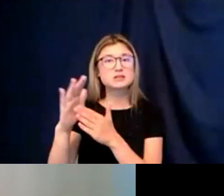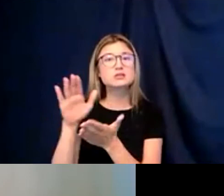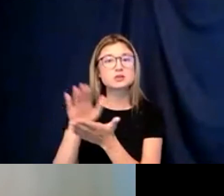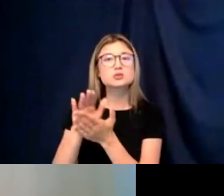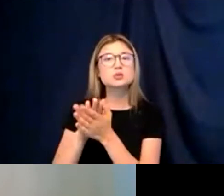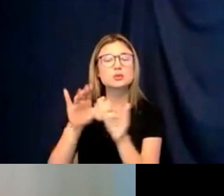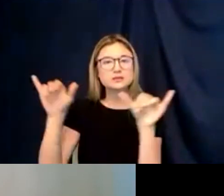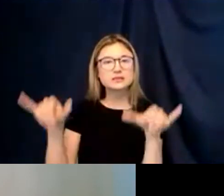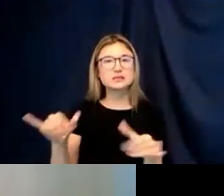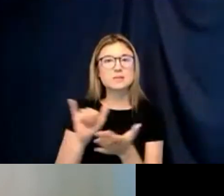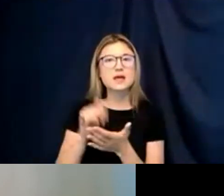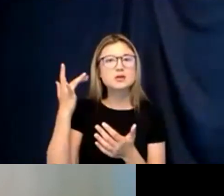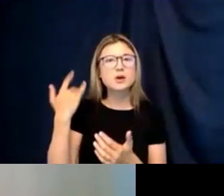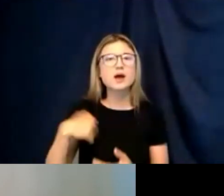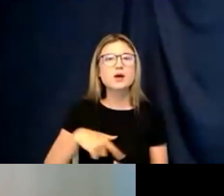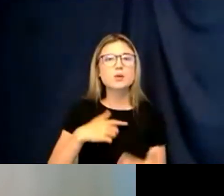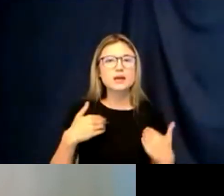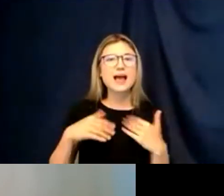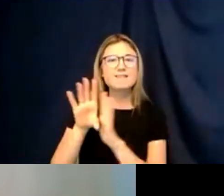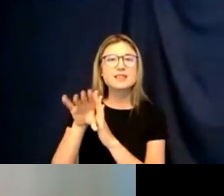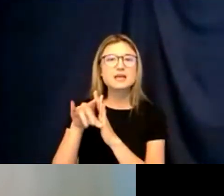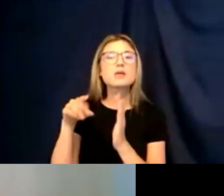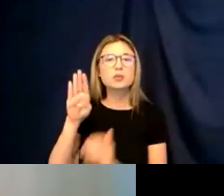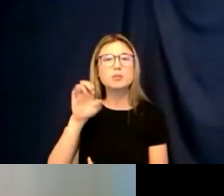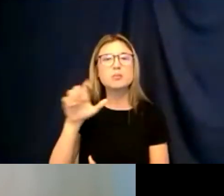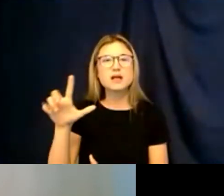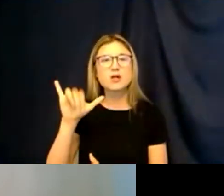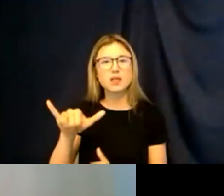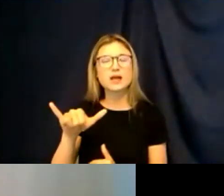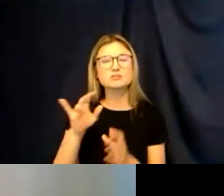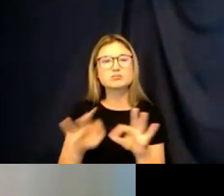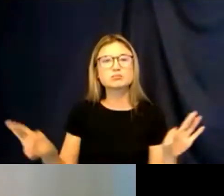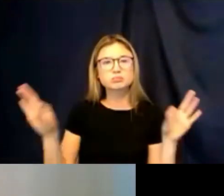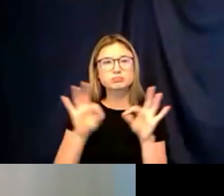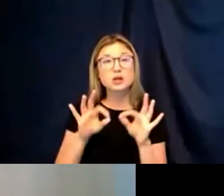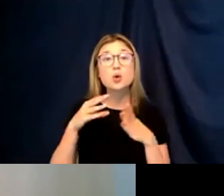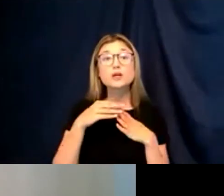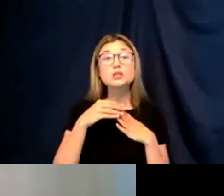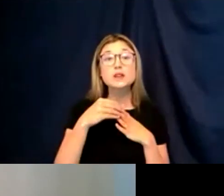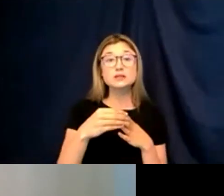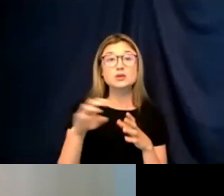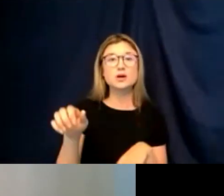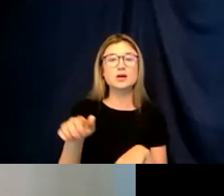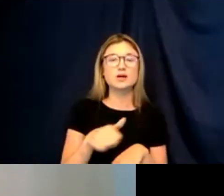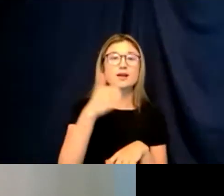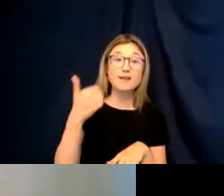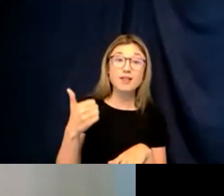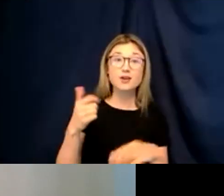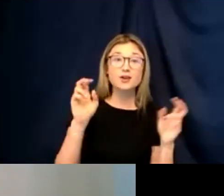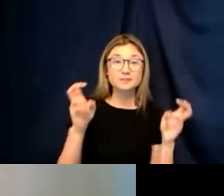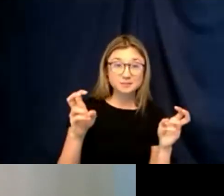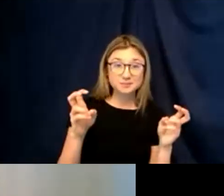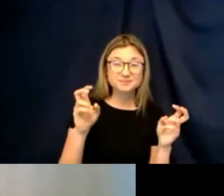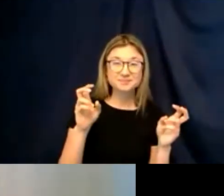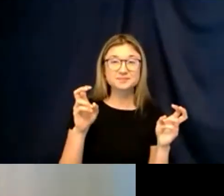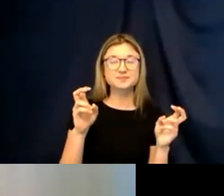bill, which was so important, because which leads to another bill that we should look at,